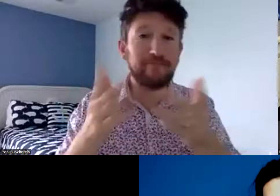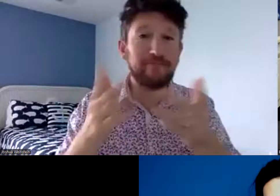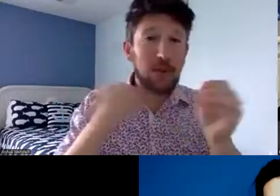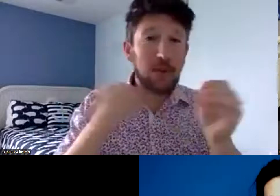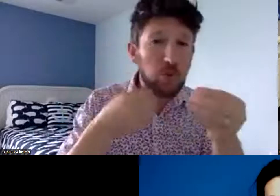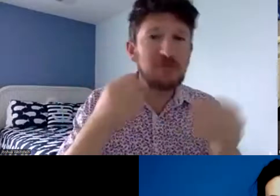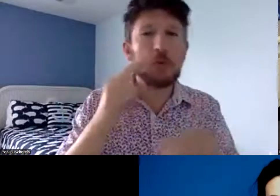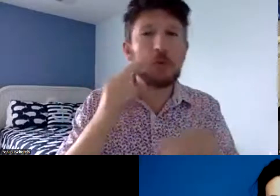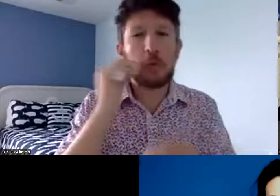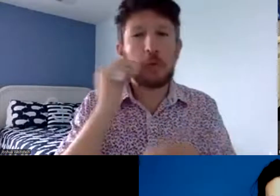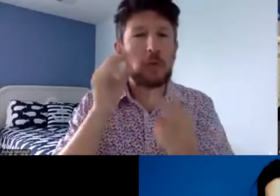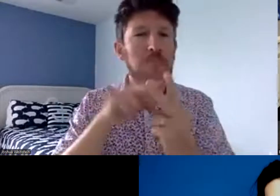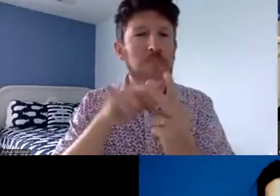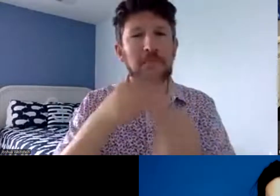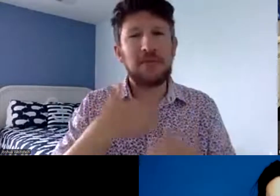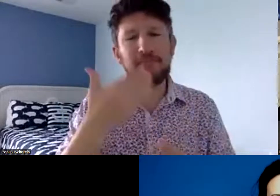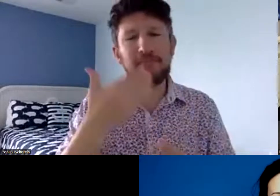make sure,